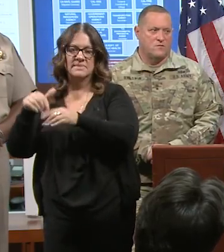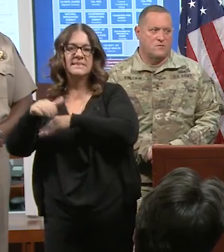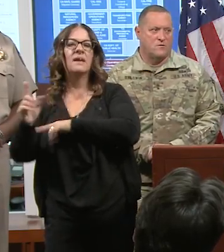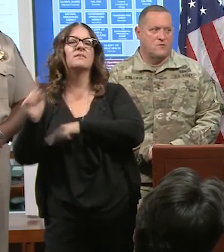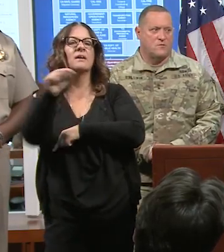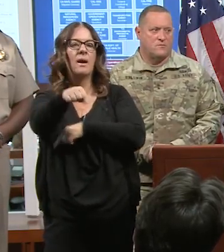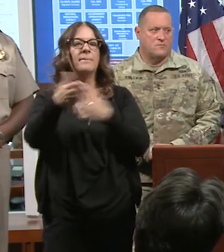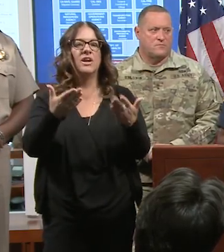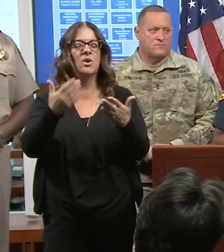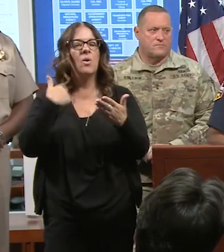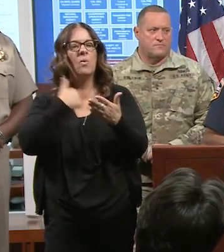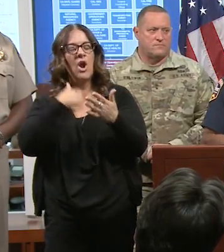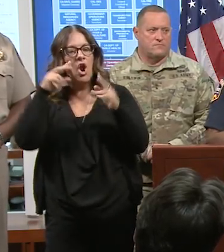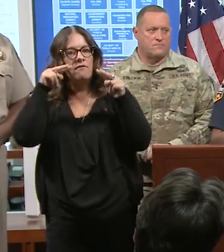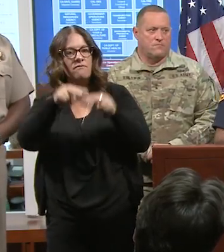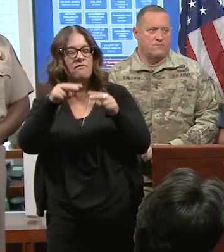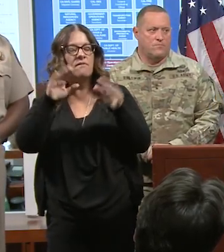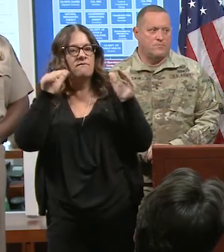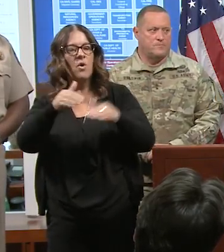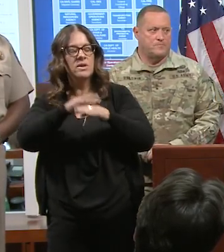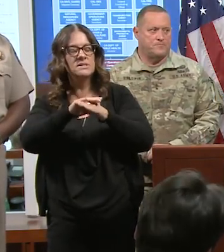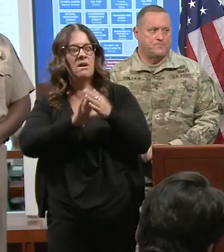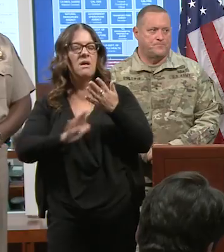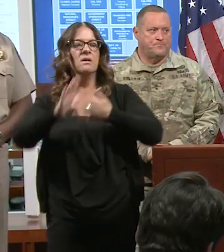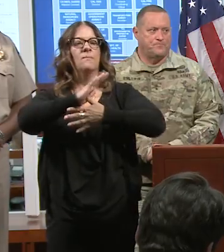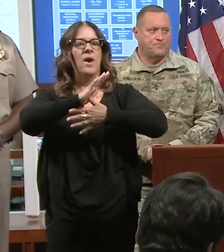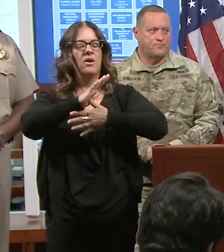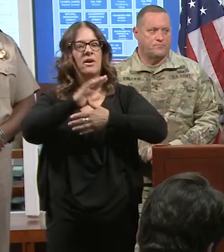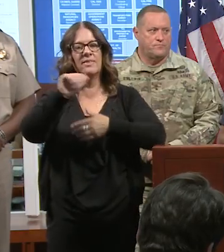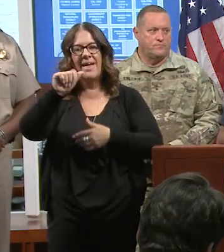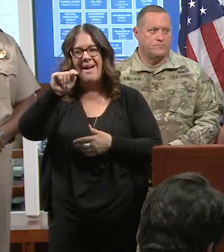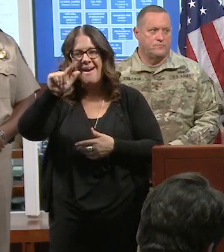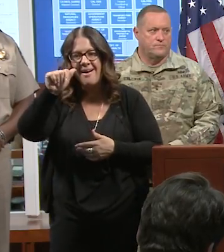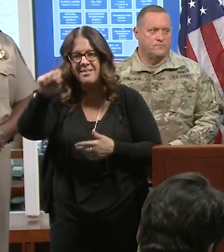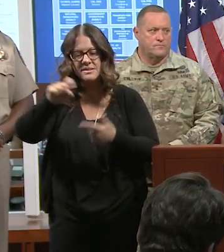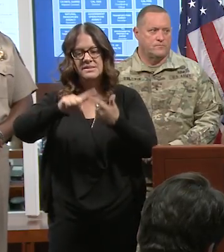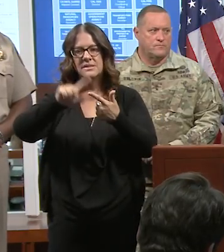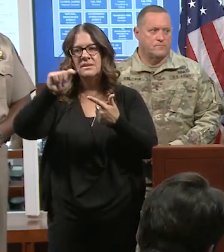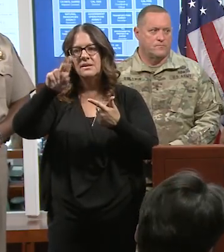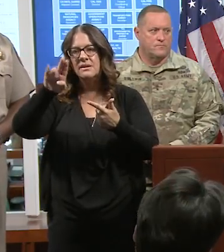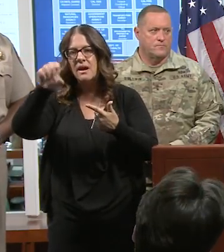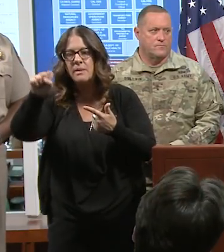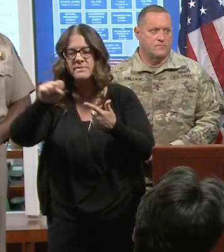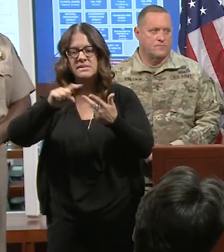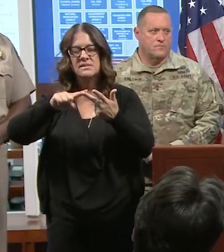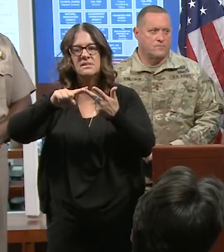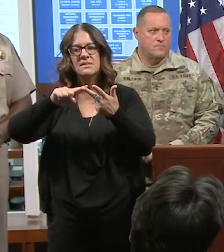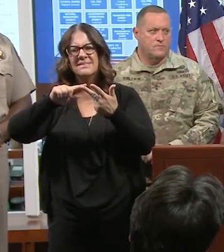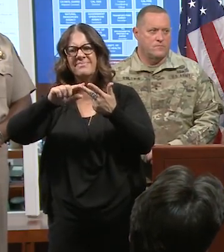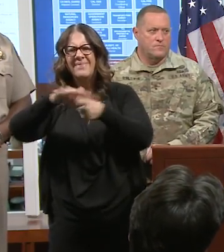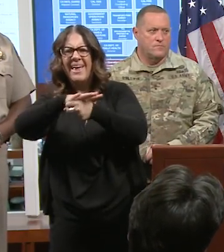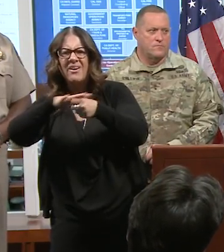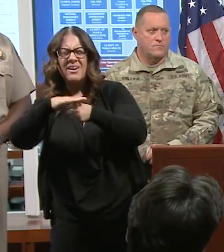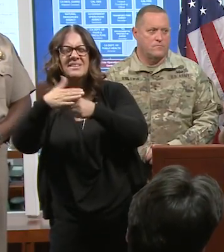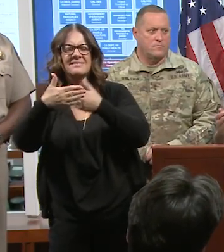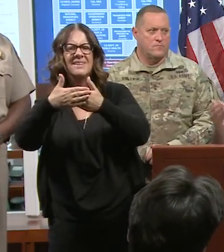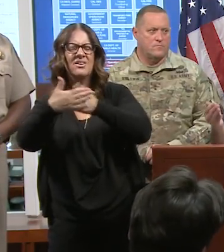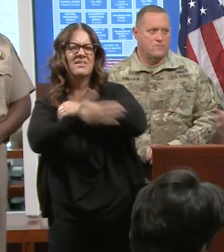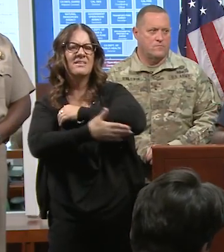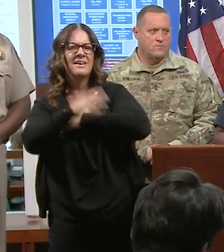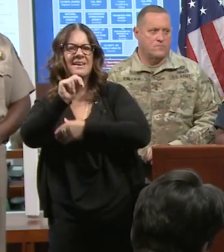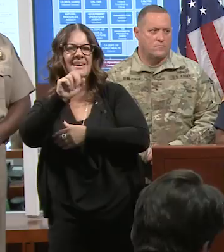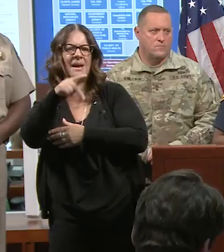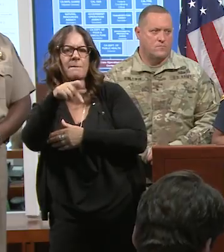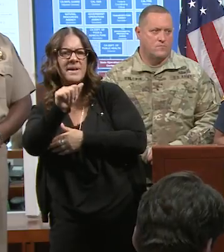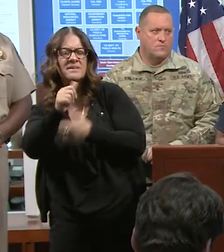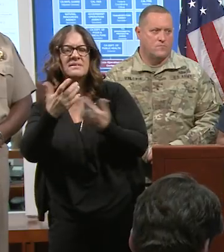priority fires, which are the Atlas, the Tubbs, and those fire, other fires in and around Napa, let you believe that we're not